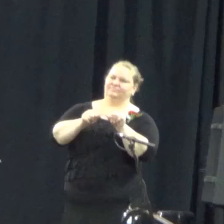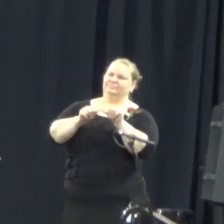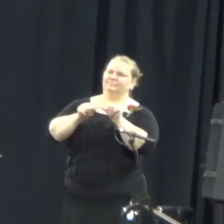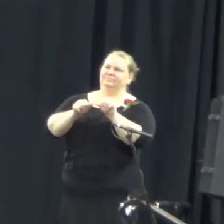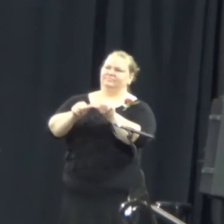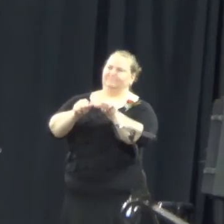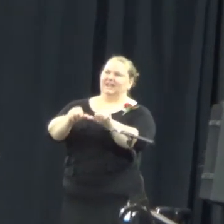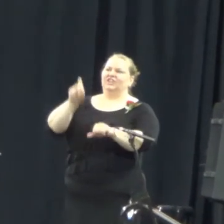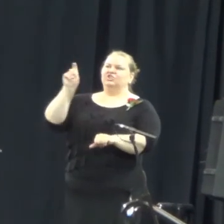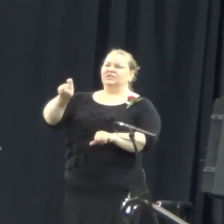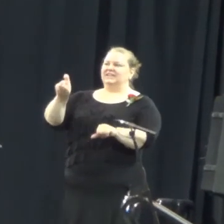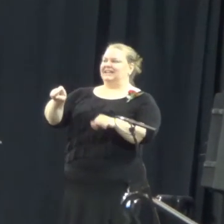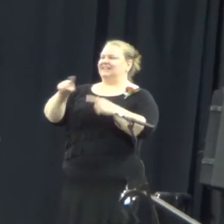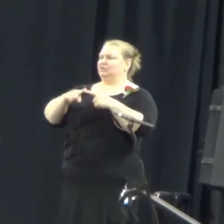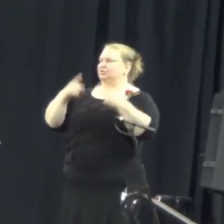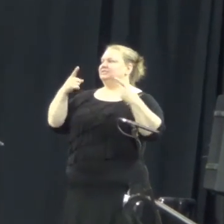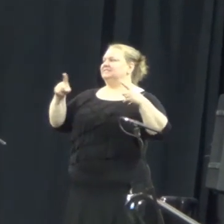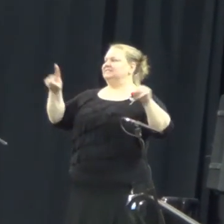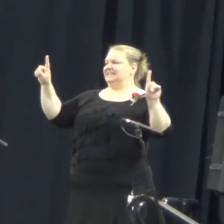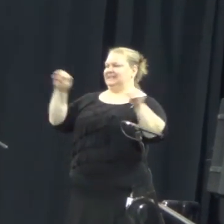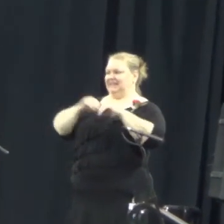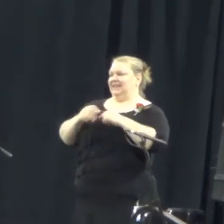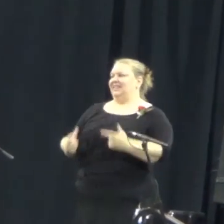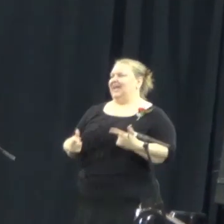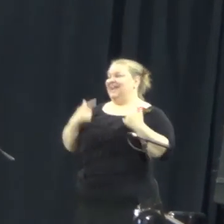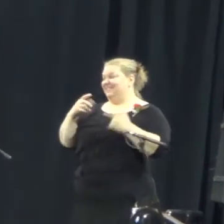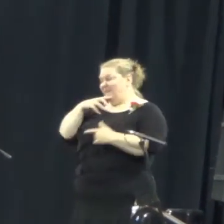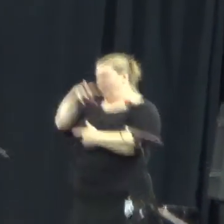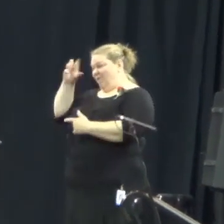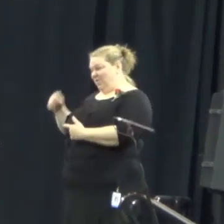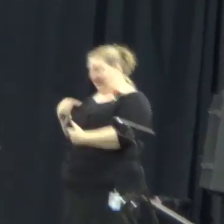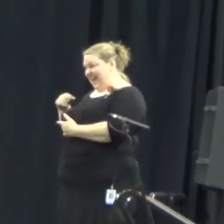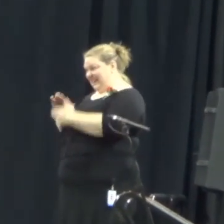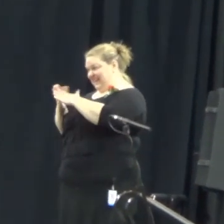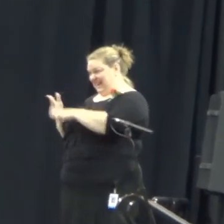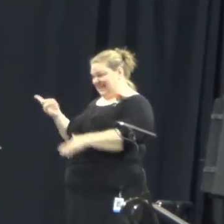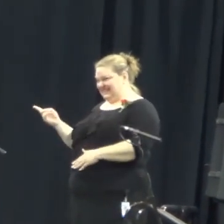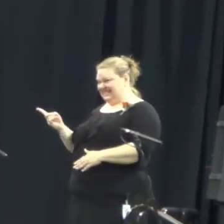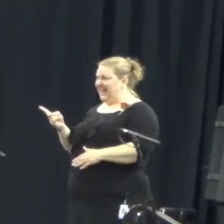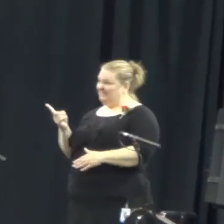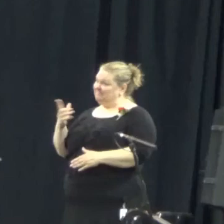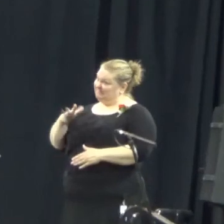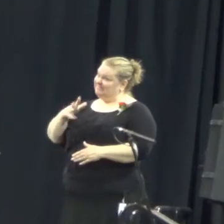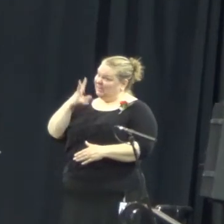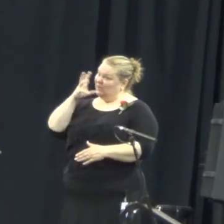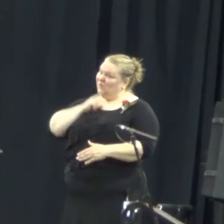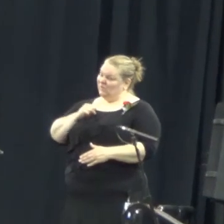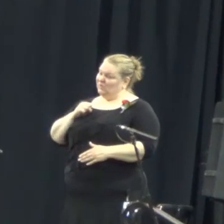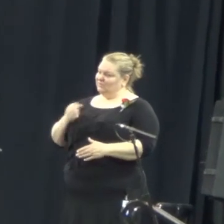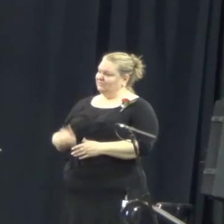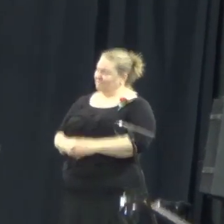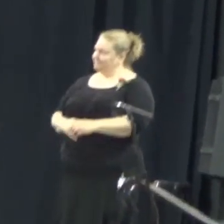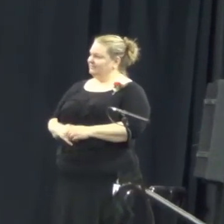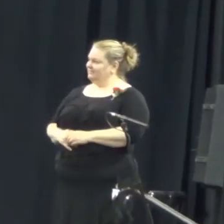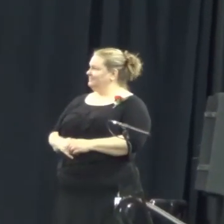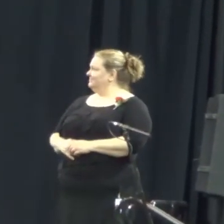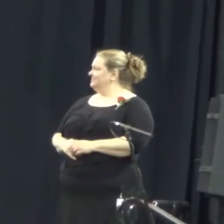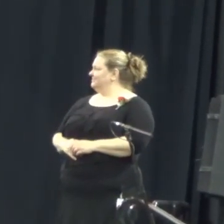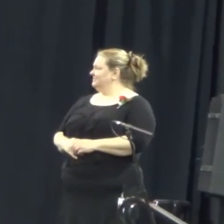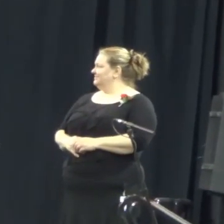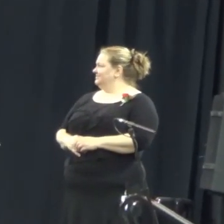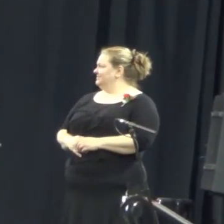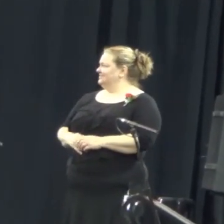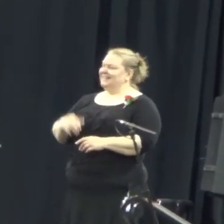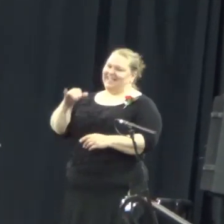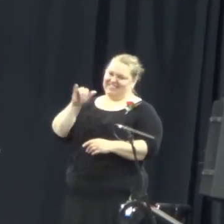you need to succeed in life. The older I get, and I'm pretty old, It's a straight line